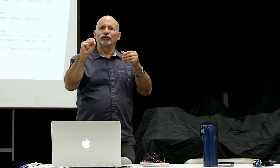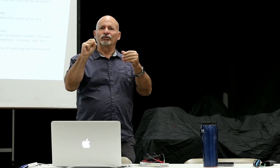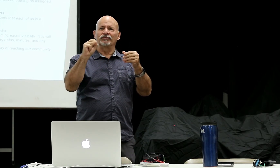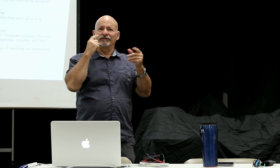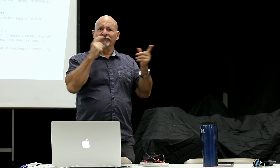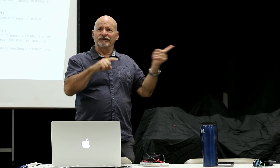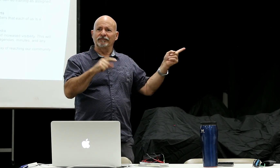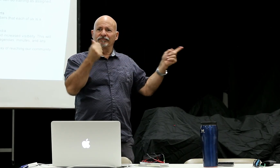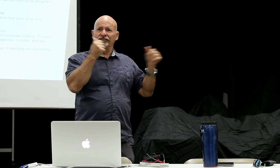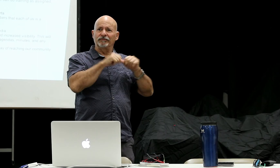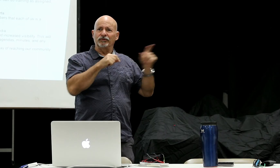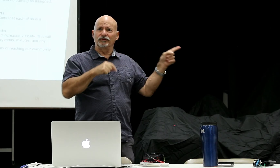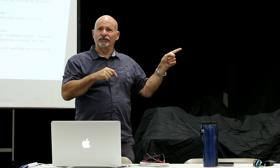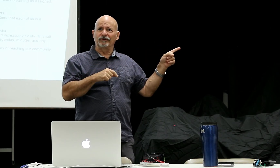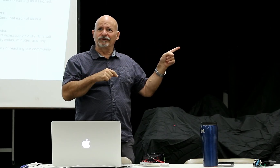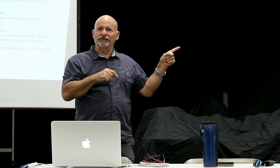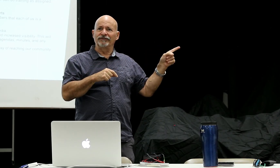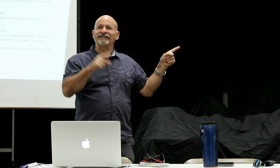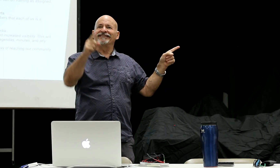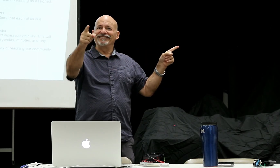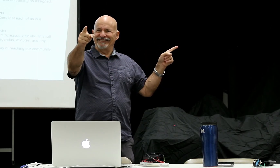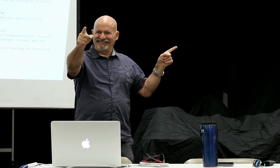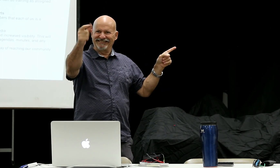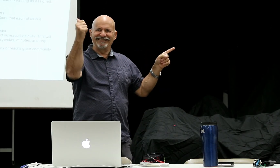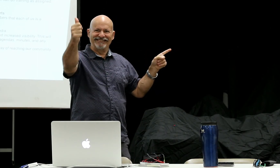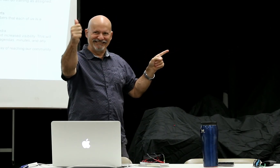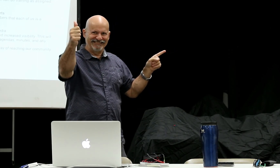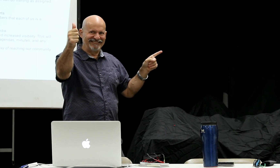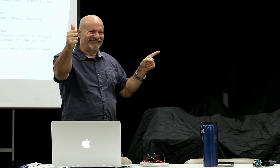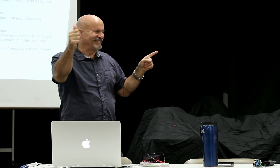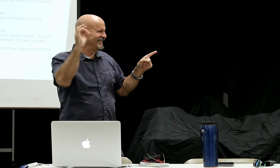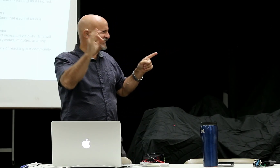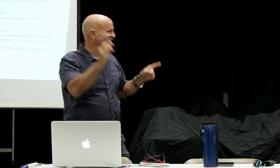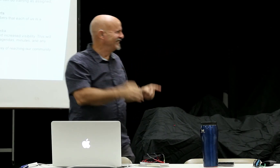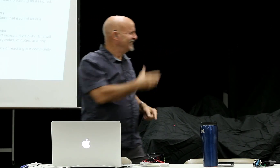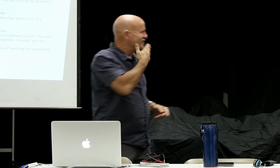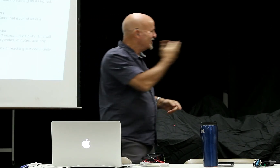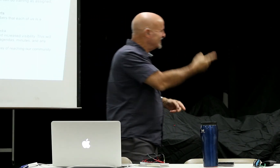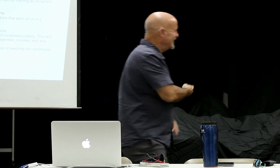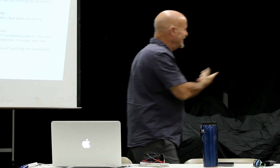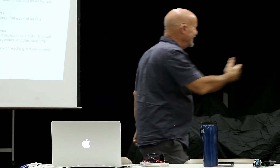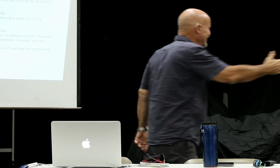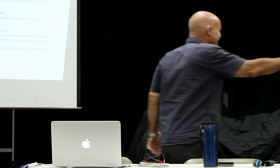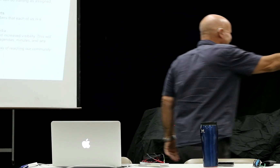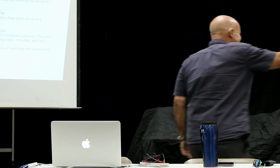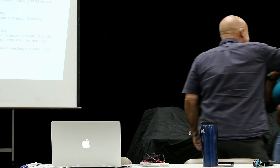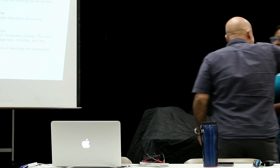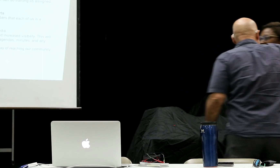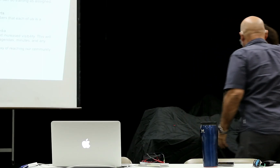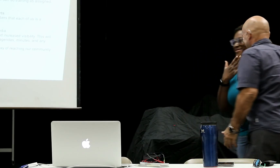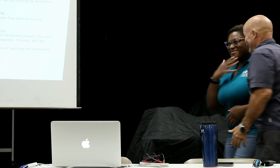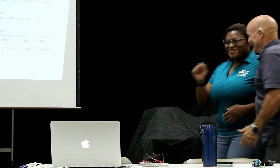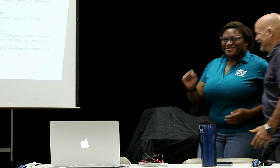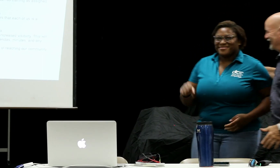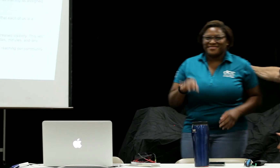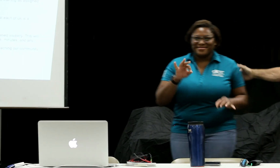a flyer and a video of it signed in ASL. So if we were able to have the flyer and the video, I think that would